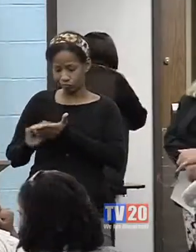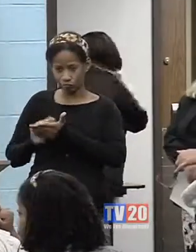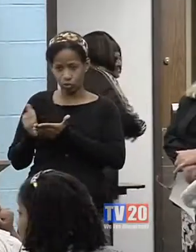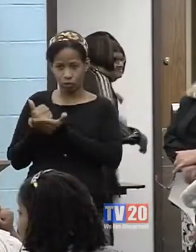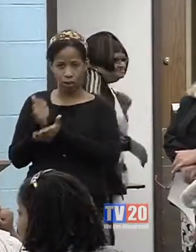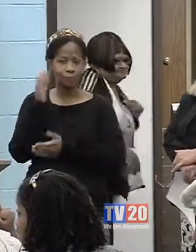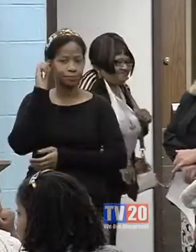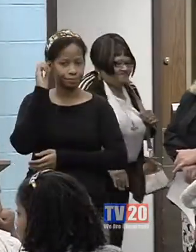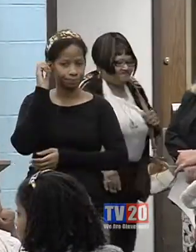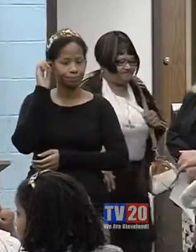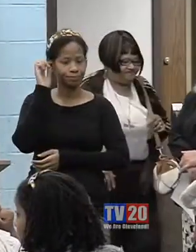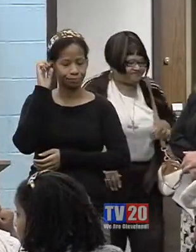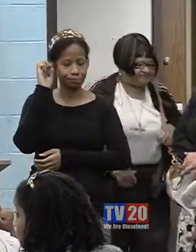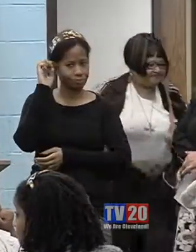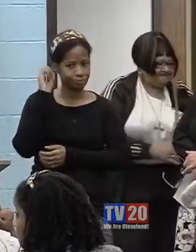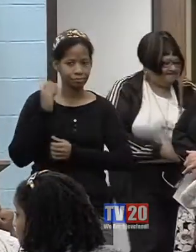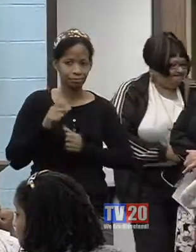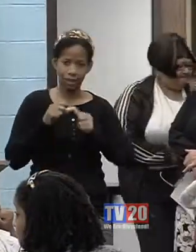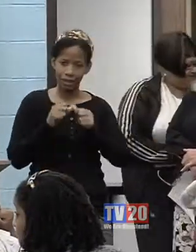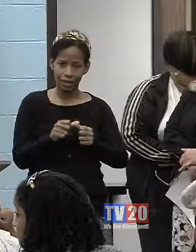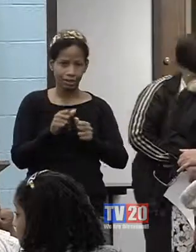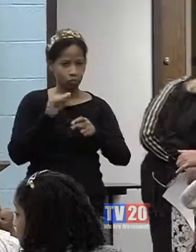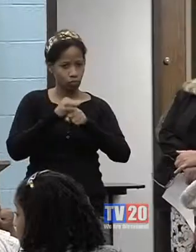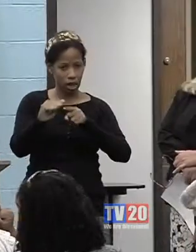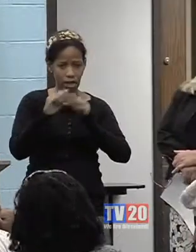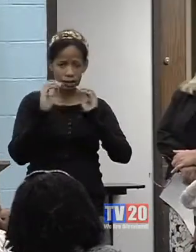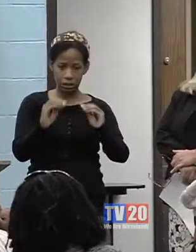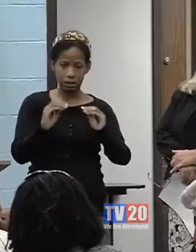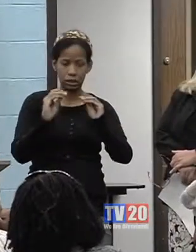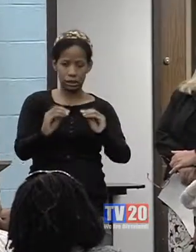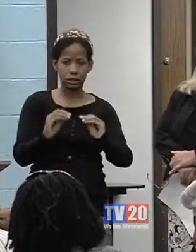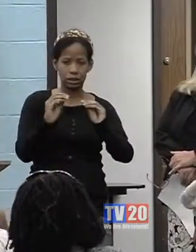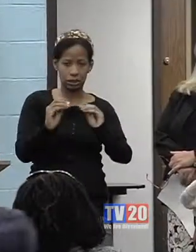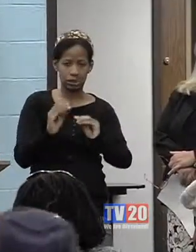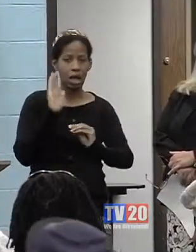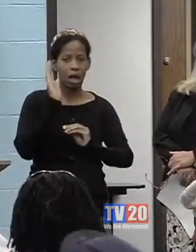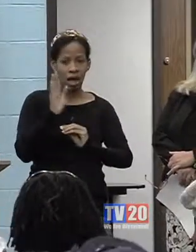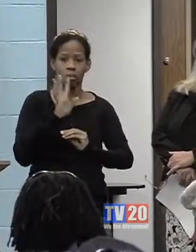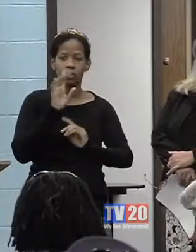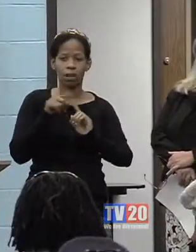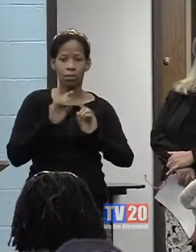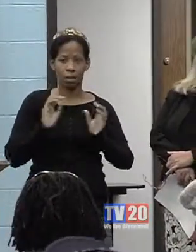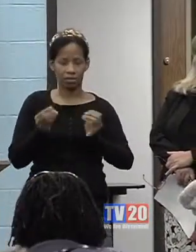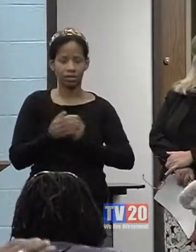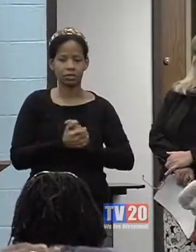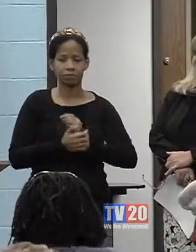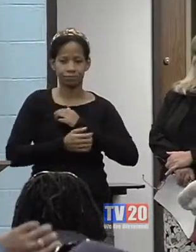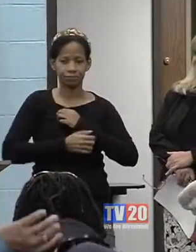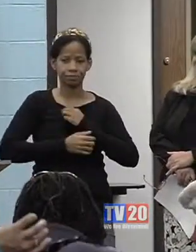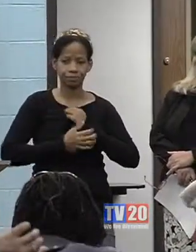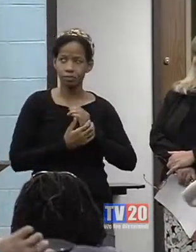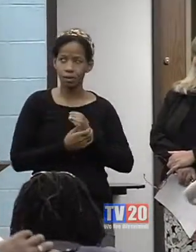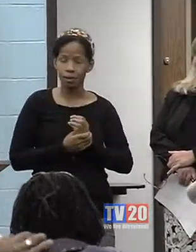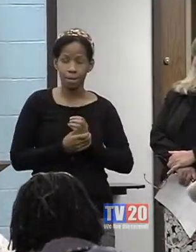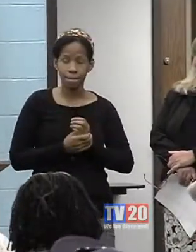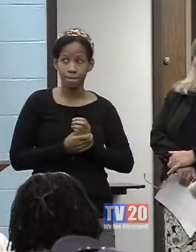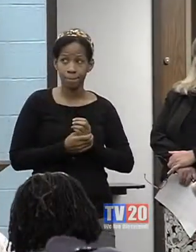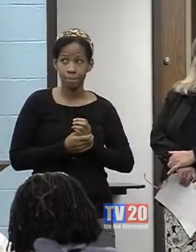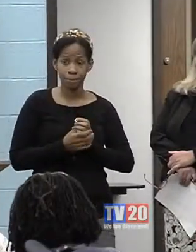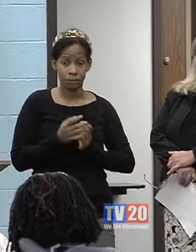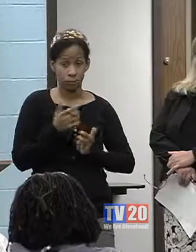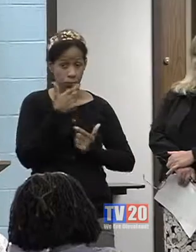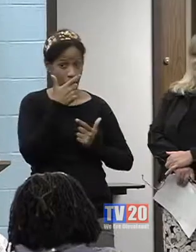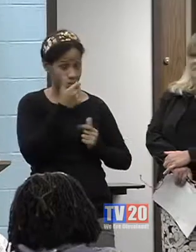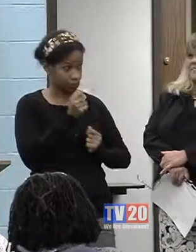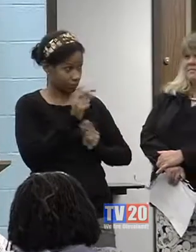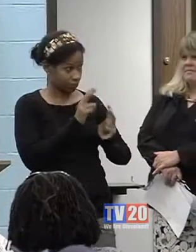an ongoing thing you got to constantly train. So I'll bring that up and I'll talk with Tom. I'm interested in coming to your site